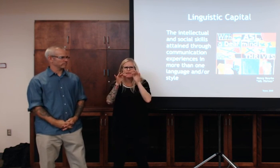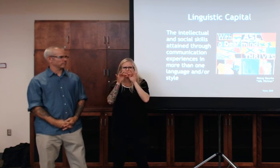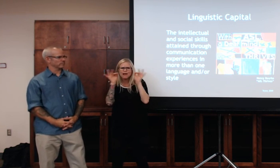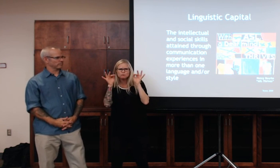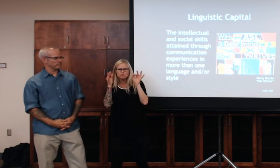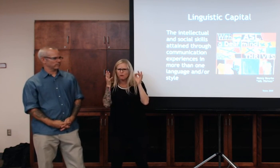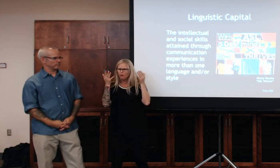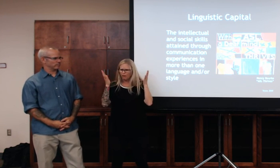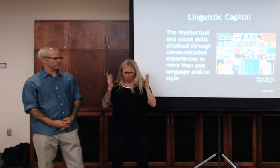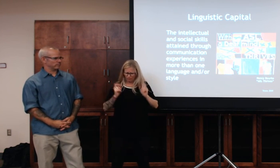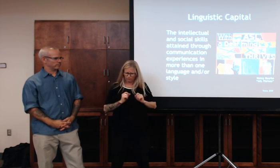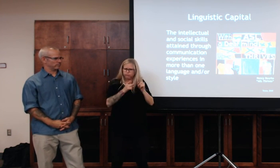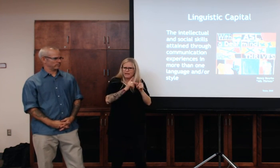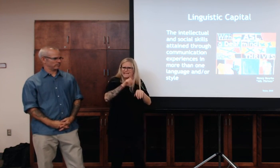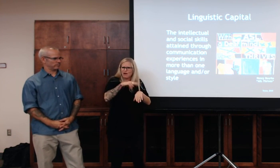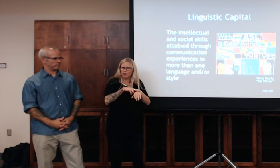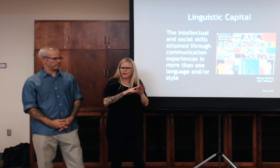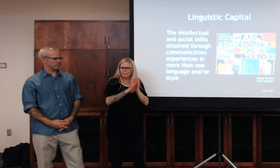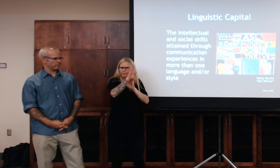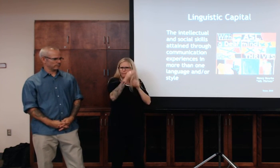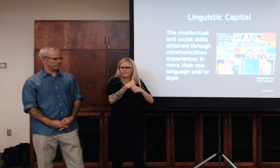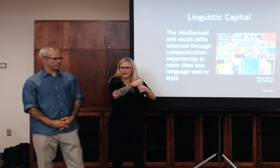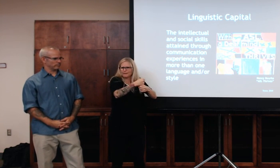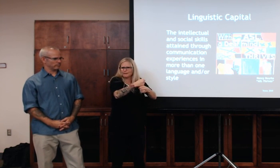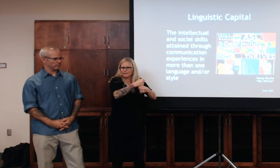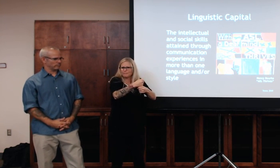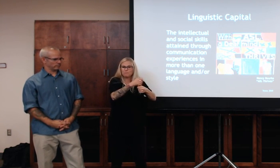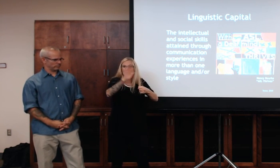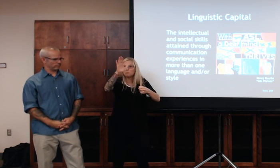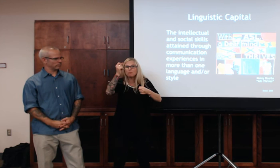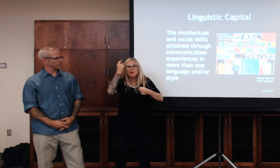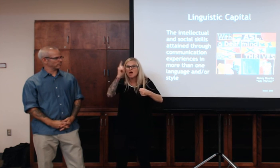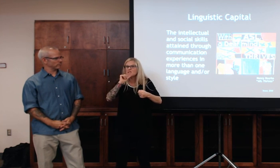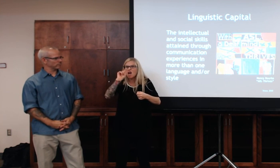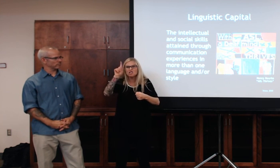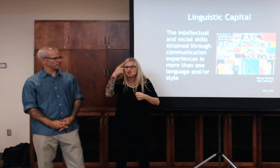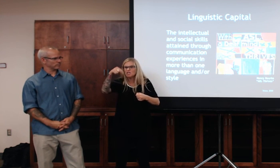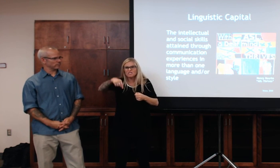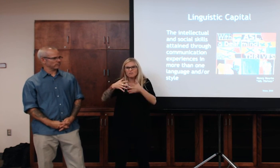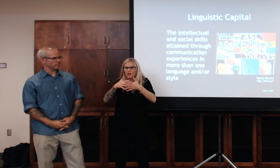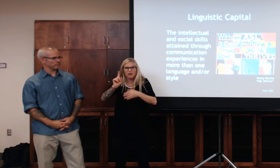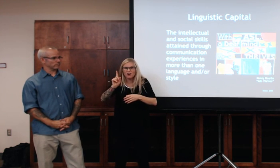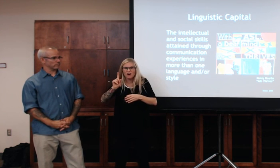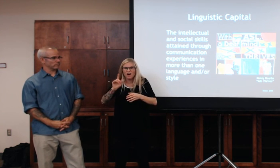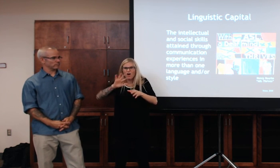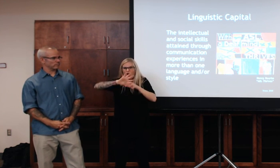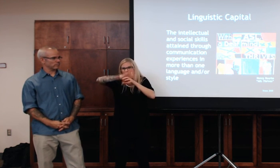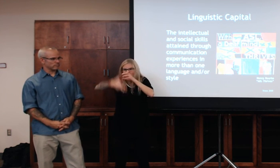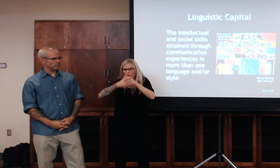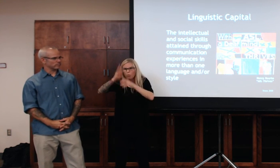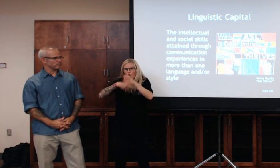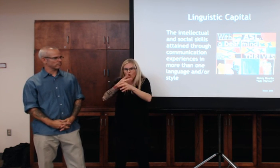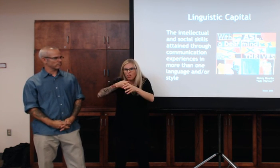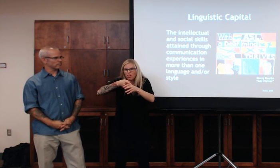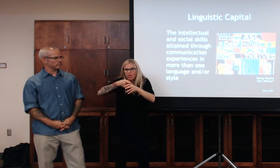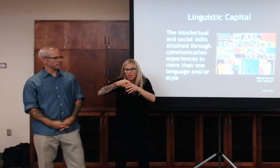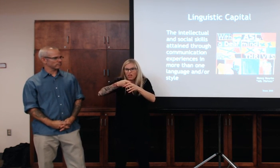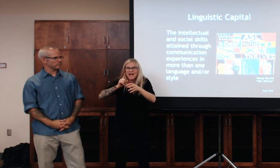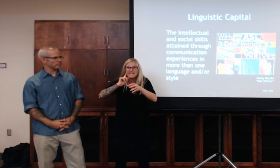Now, within the deaf community, that's that naturally founded language. That's not only in America, that's worldwide.